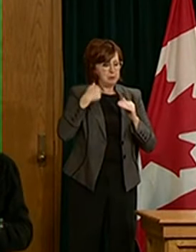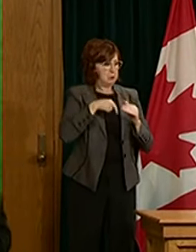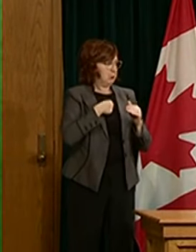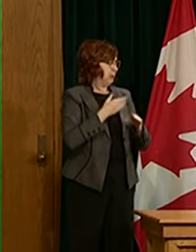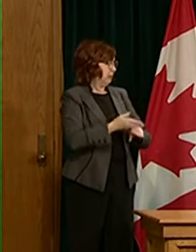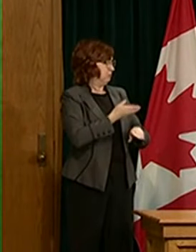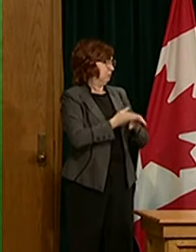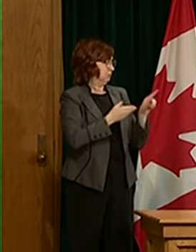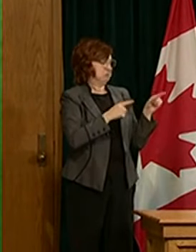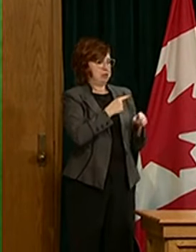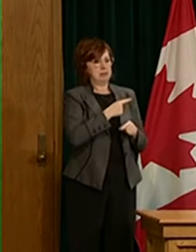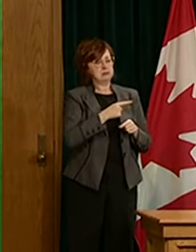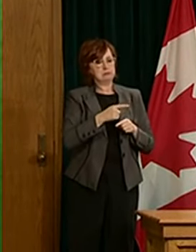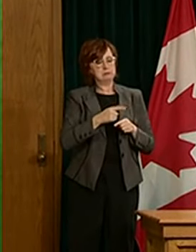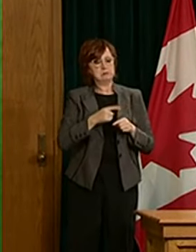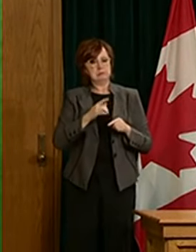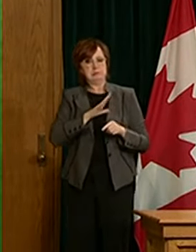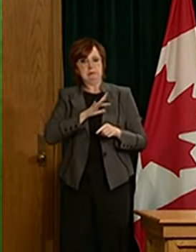Next slide.